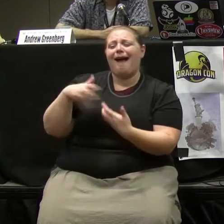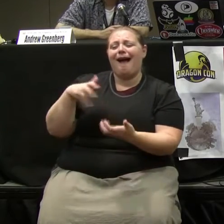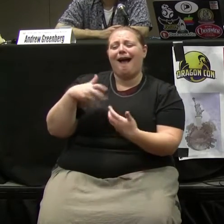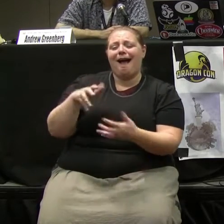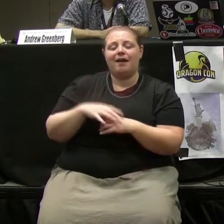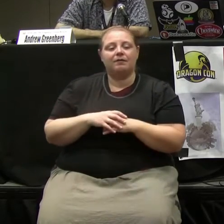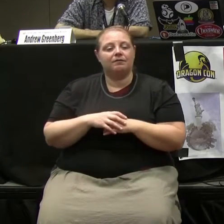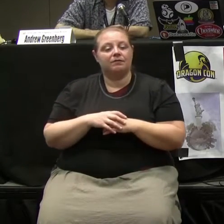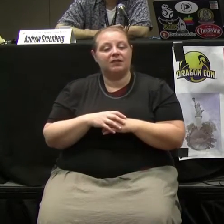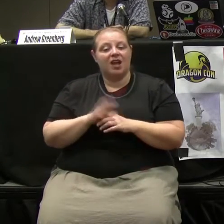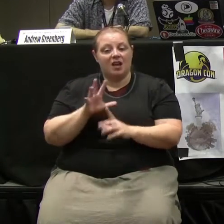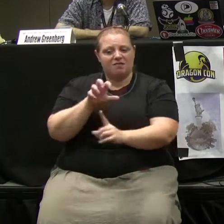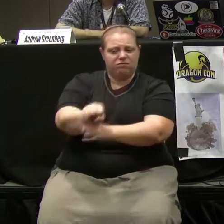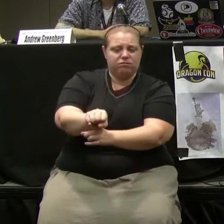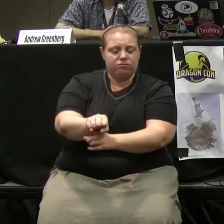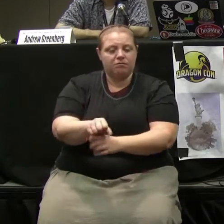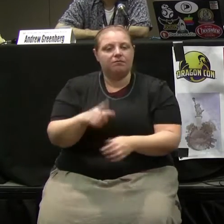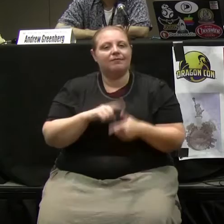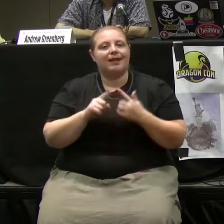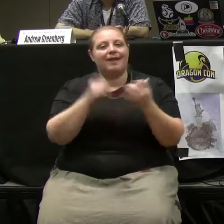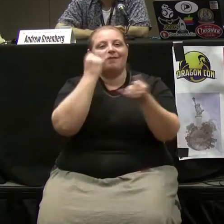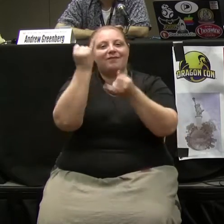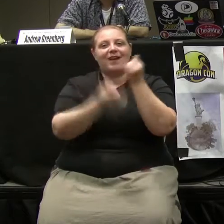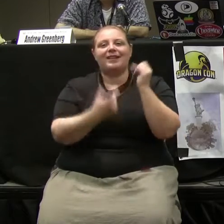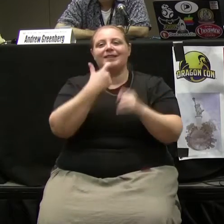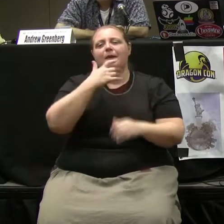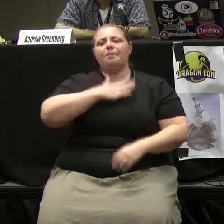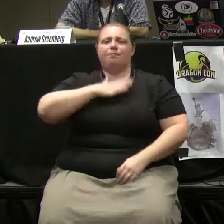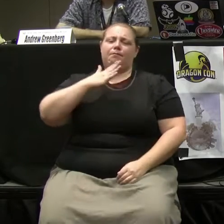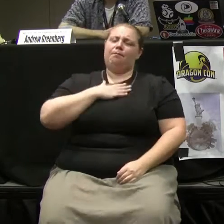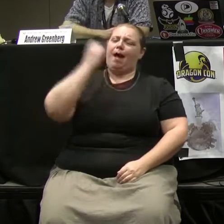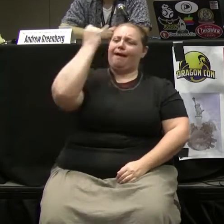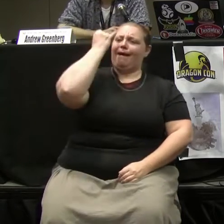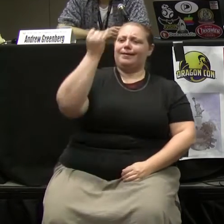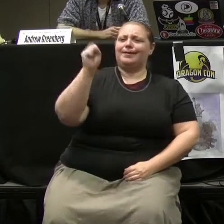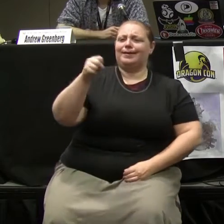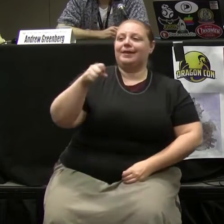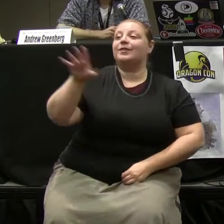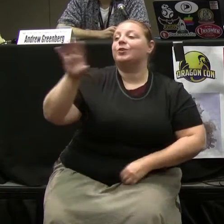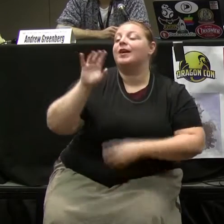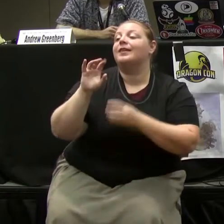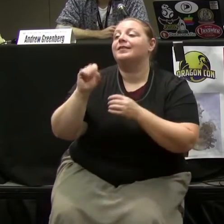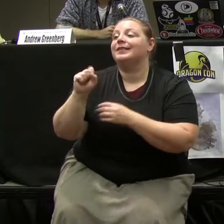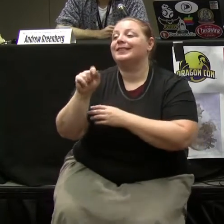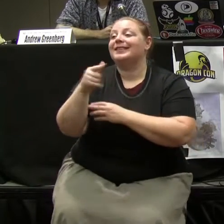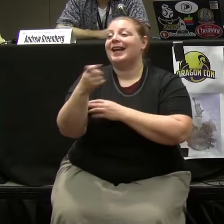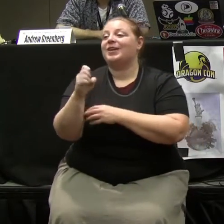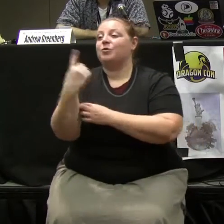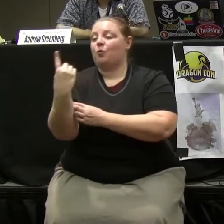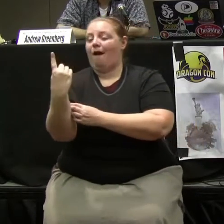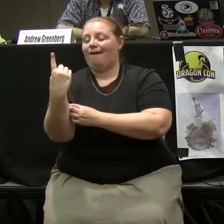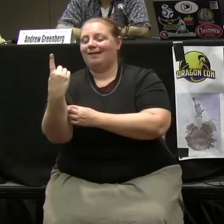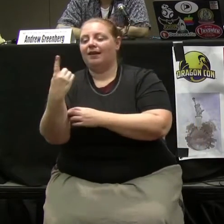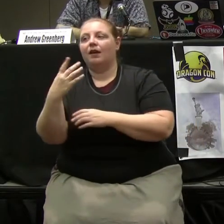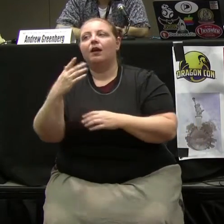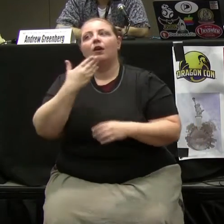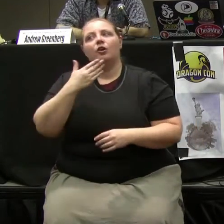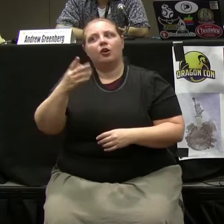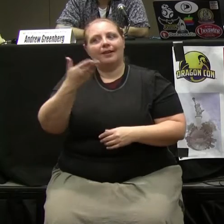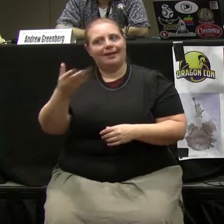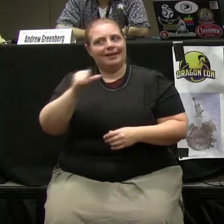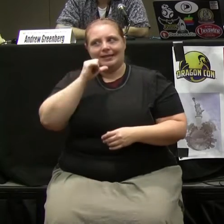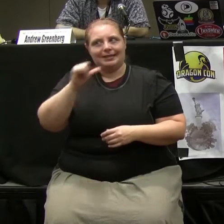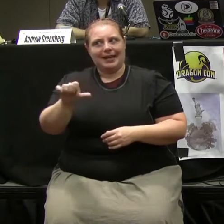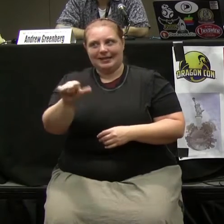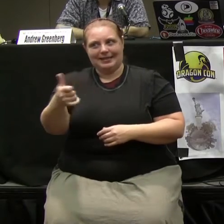they'll attack you, and then they'll claim it was their idea all along. So you're at stage one. You got three more. Thankfully, there are not 10 stages of grief involved in